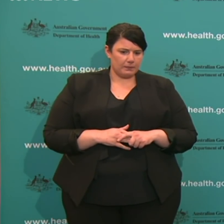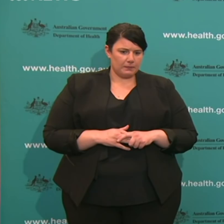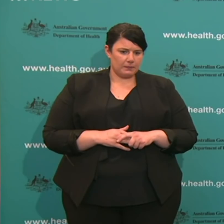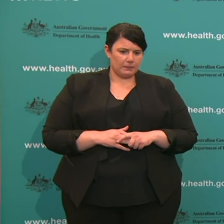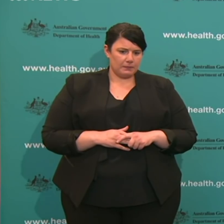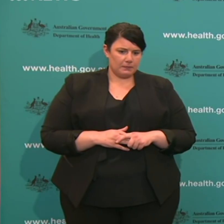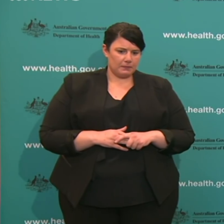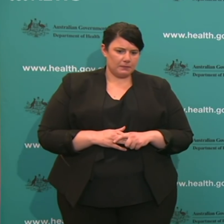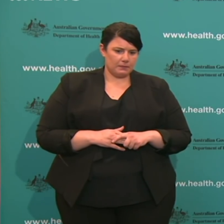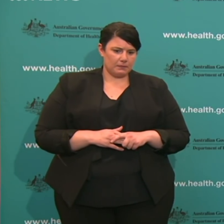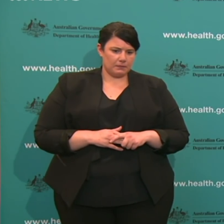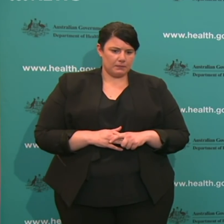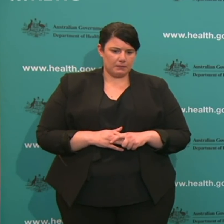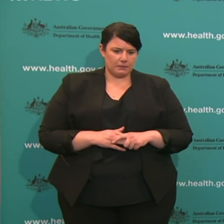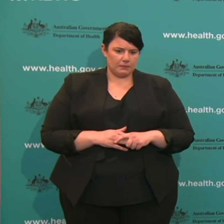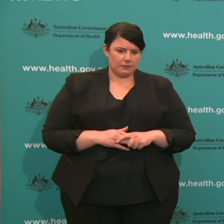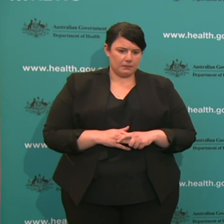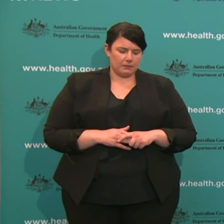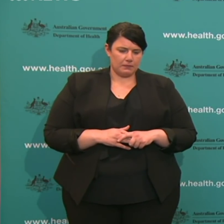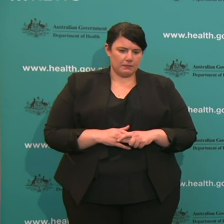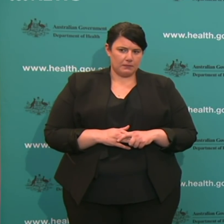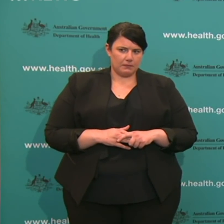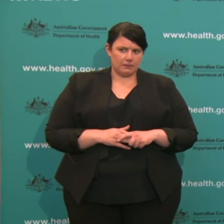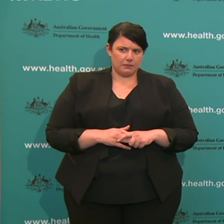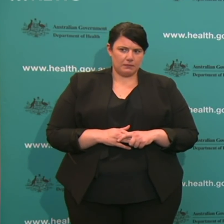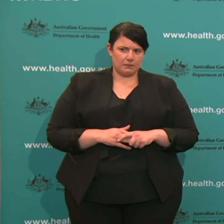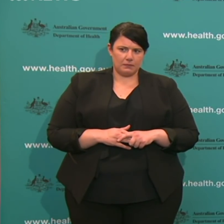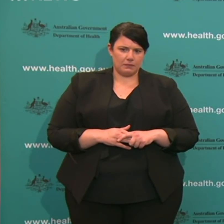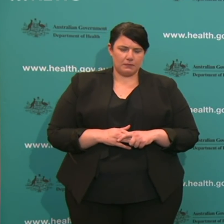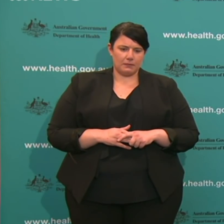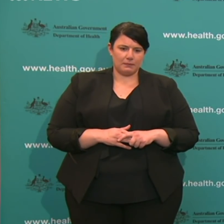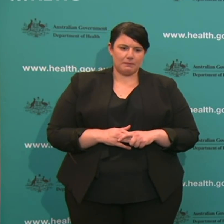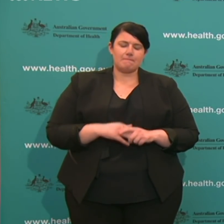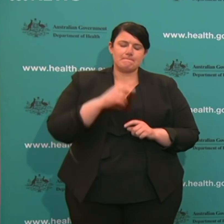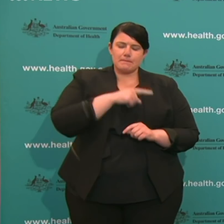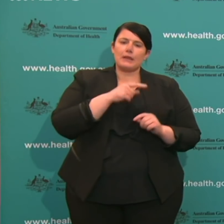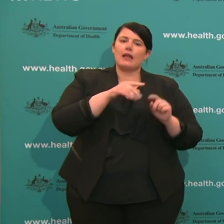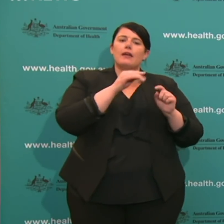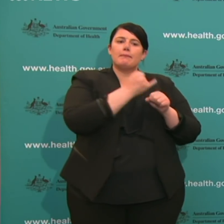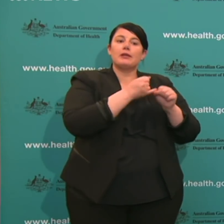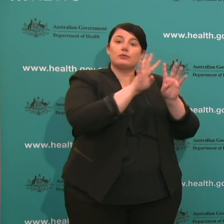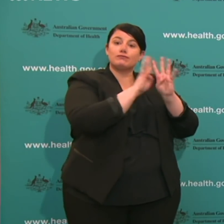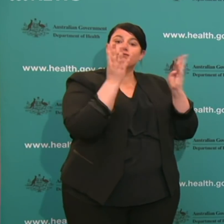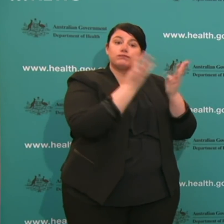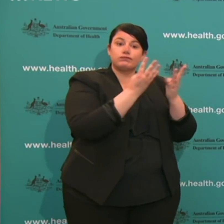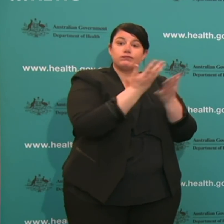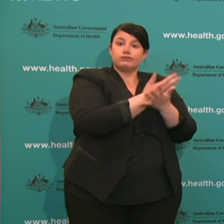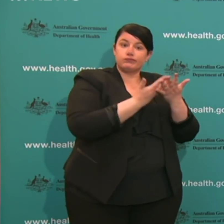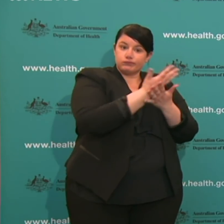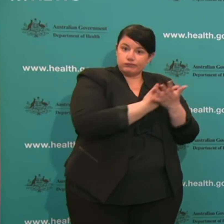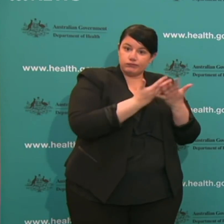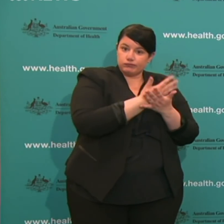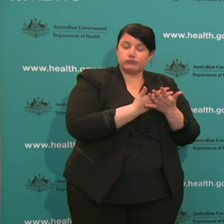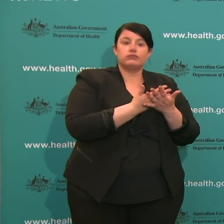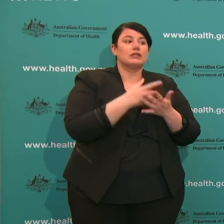advise that pilots should be cancelled on the basis of the capacity in hotels. No, the AHPPC didn't provide specific.